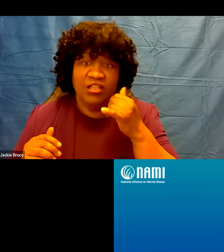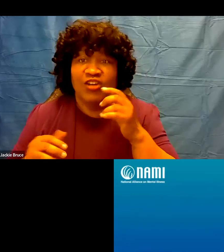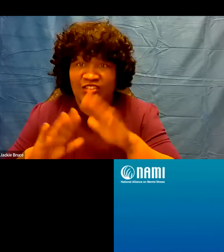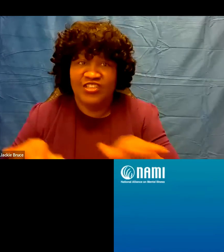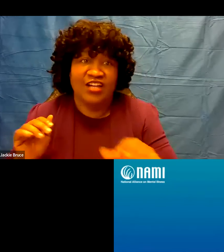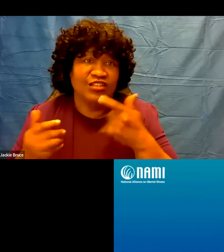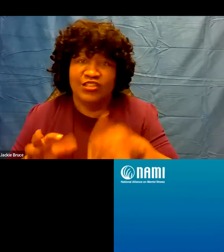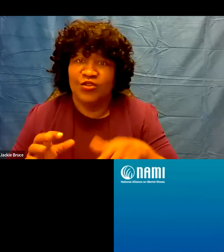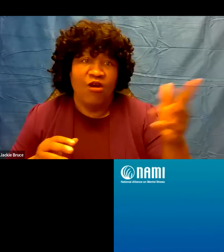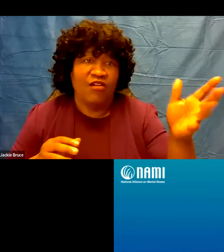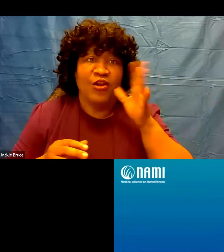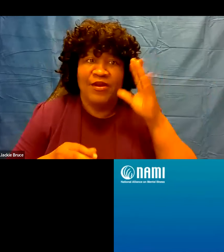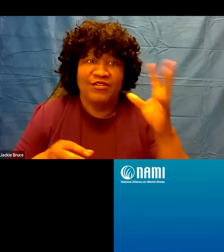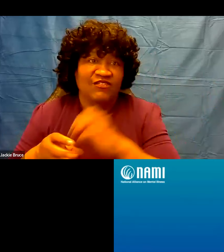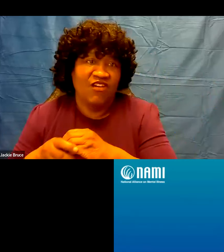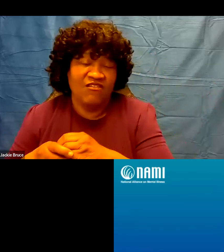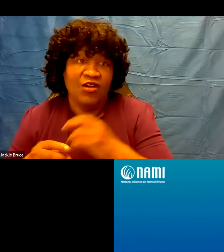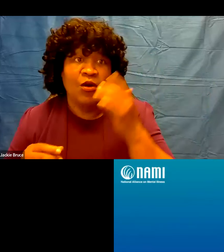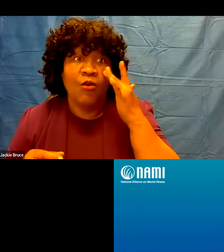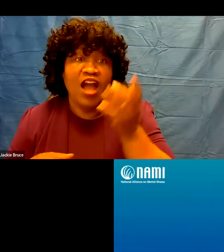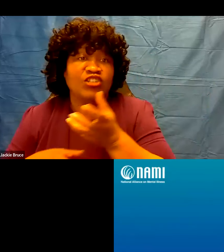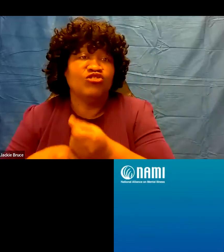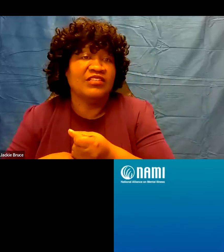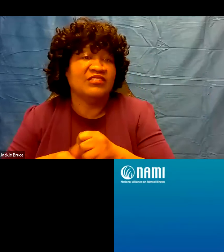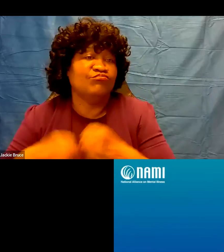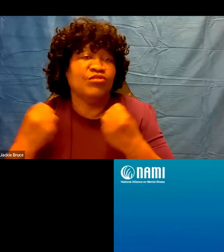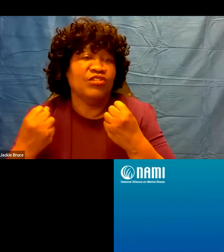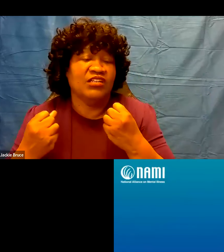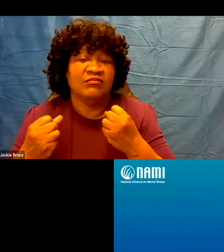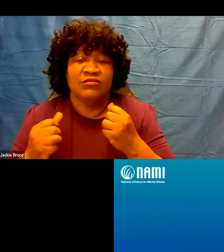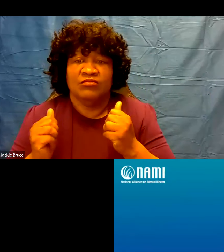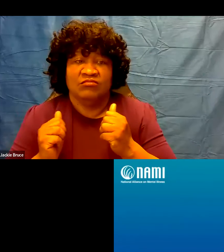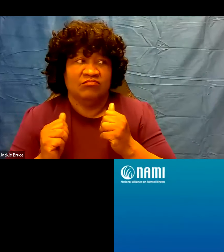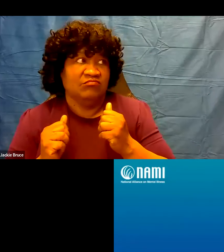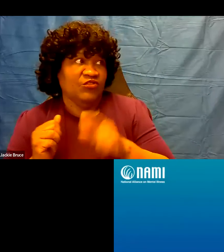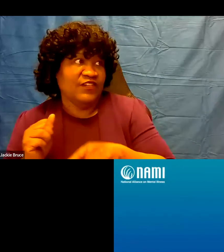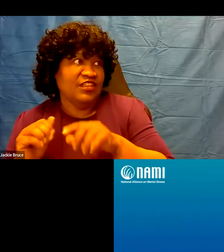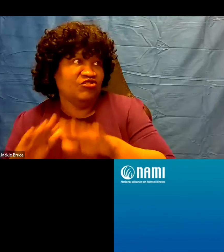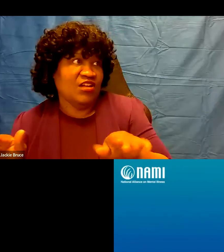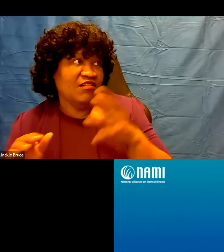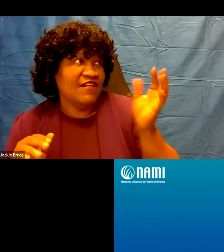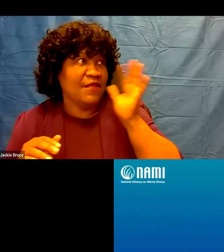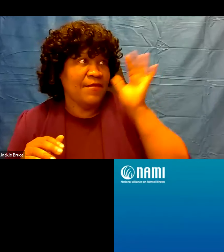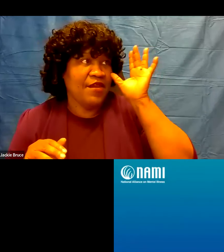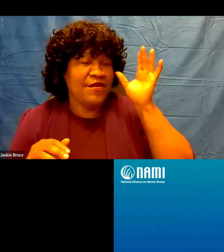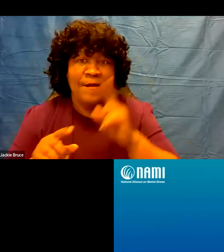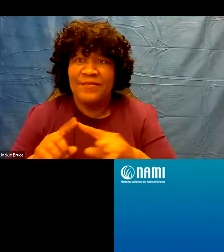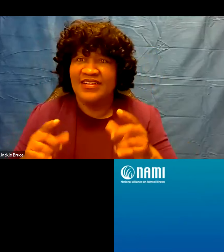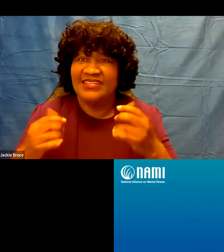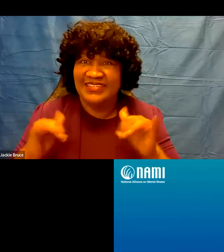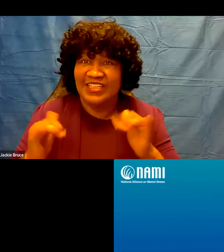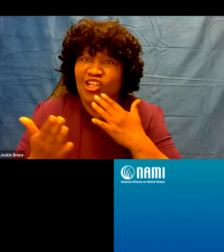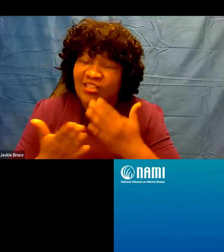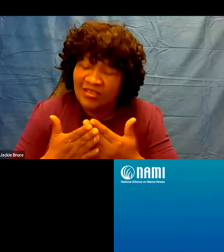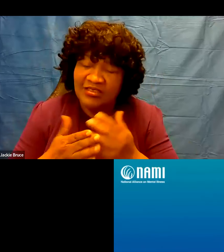want their parents involved simply because trust has been broken for some reason between the parent, but it's still a good situation to call the parents.